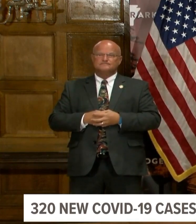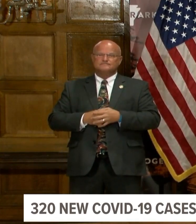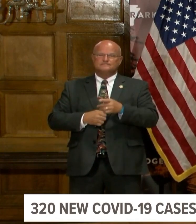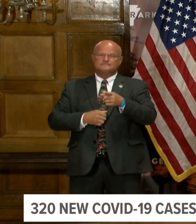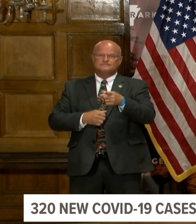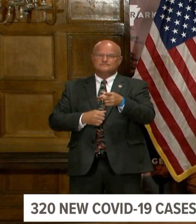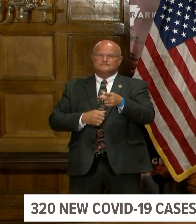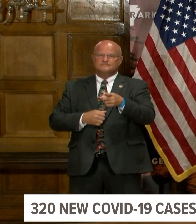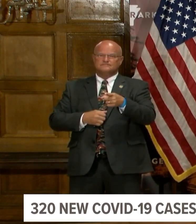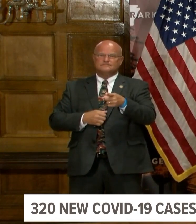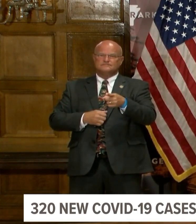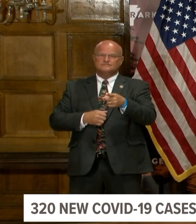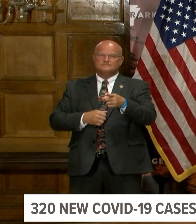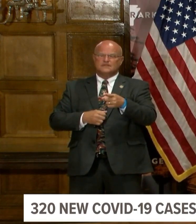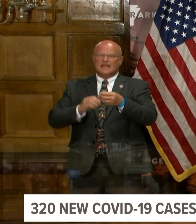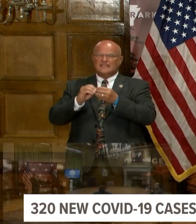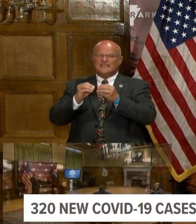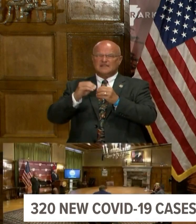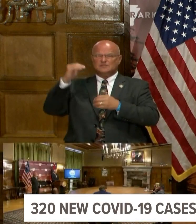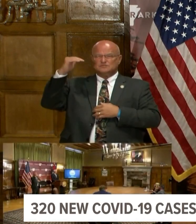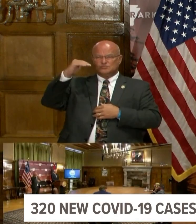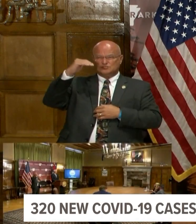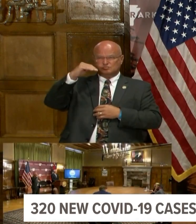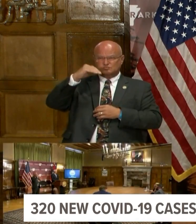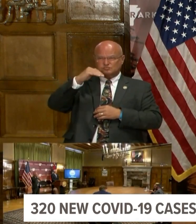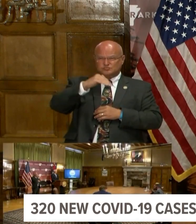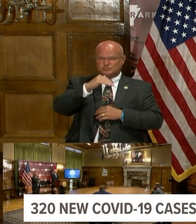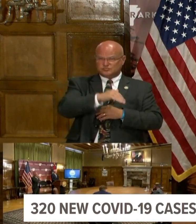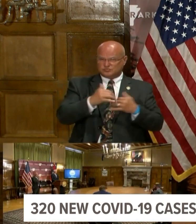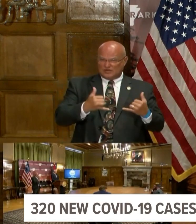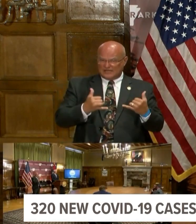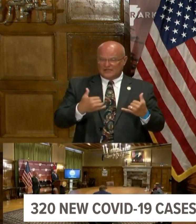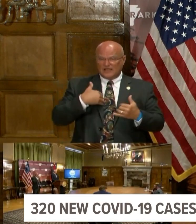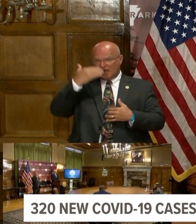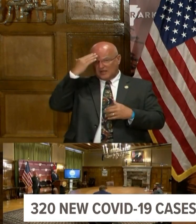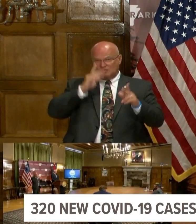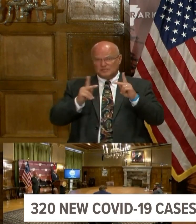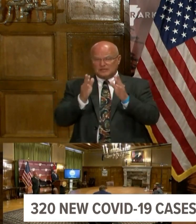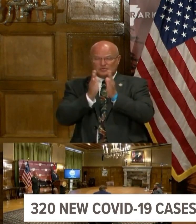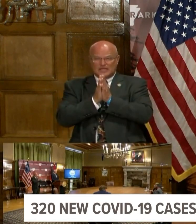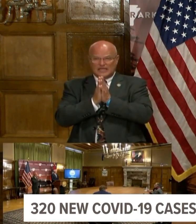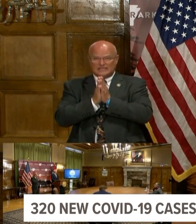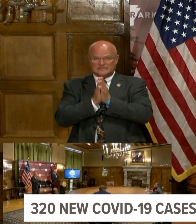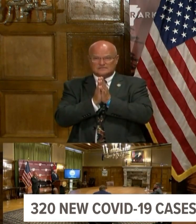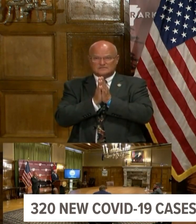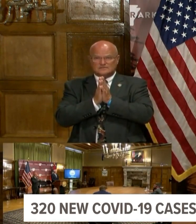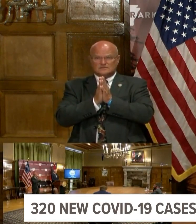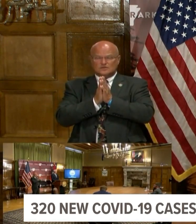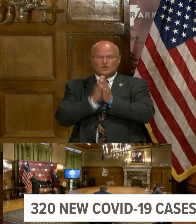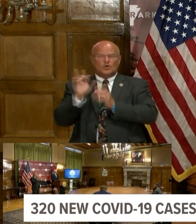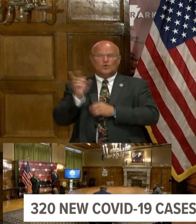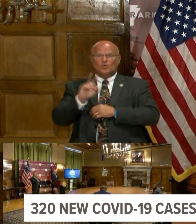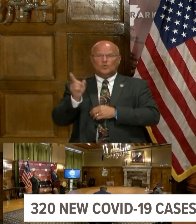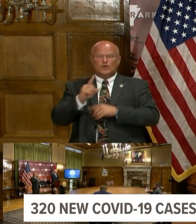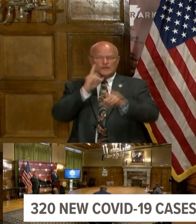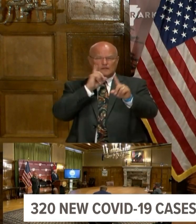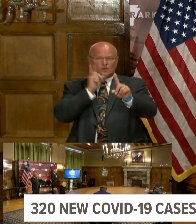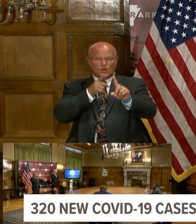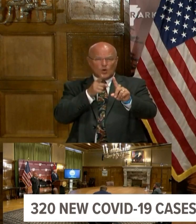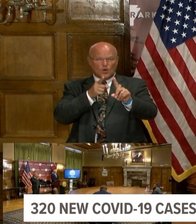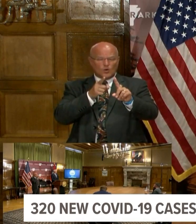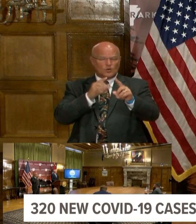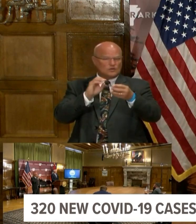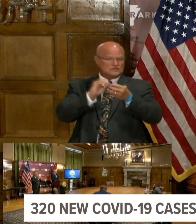I guess numbers sort of trending in the right direction here, and I know a lot of people would ask, where are the goalposts at? Is it a certain